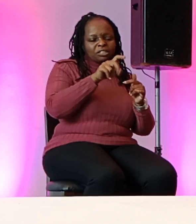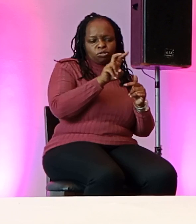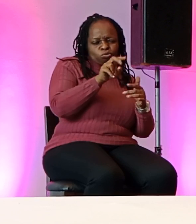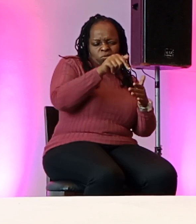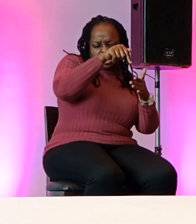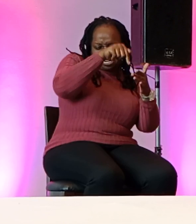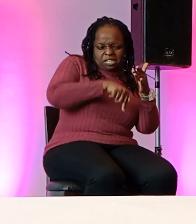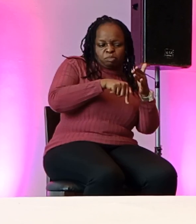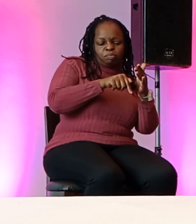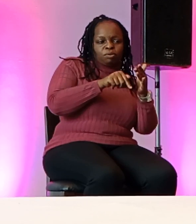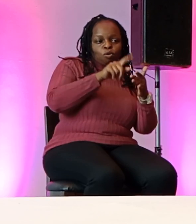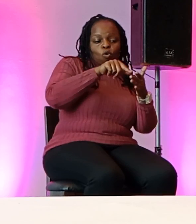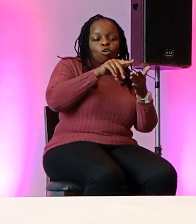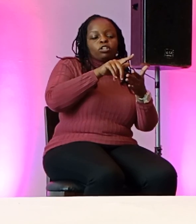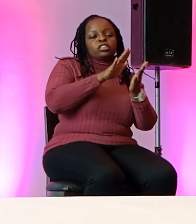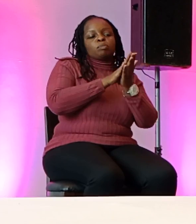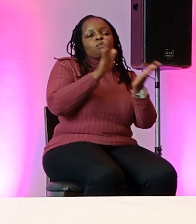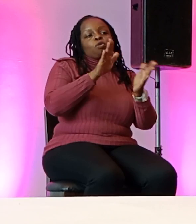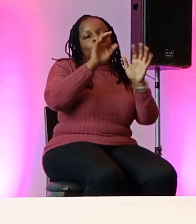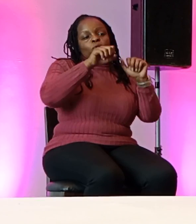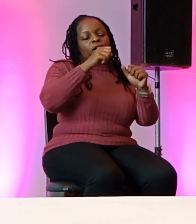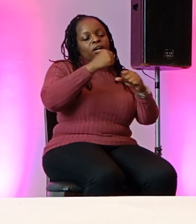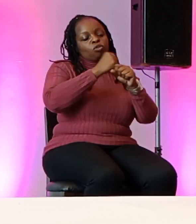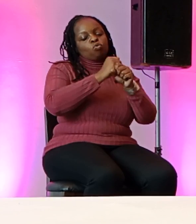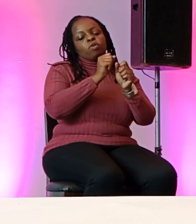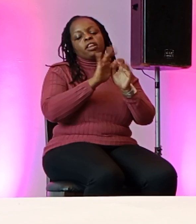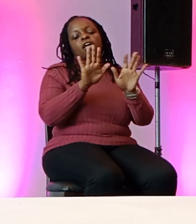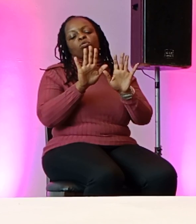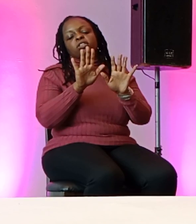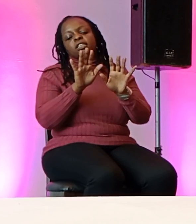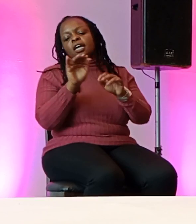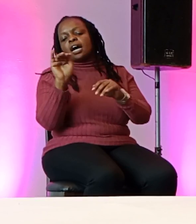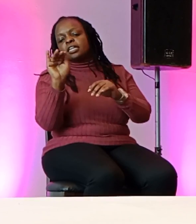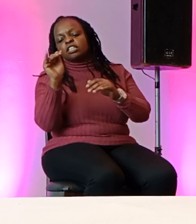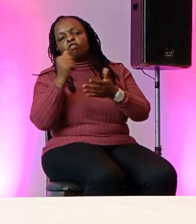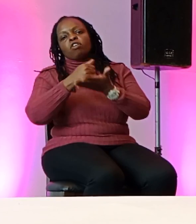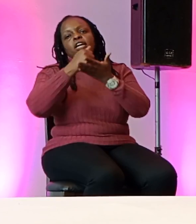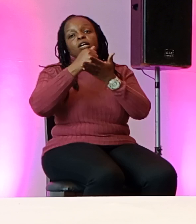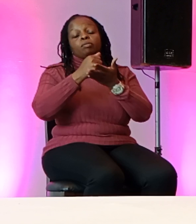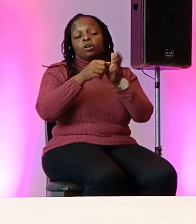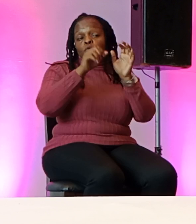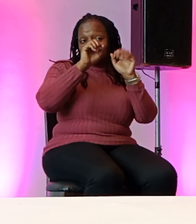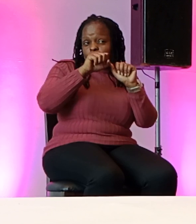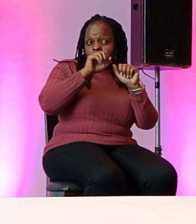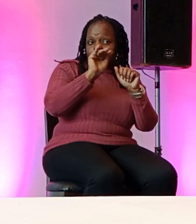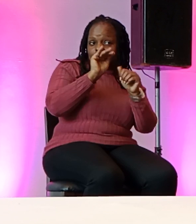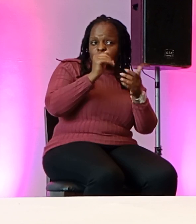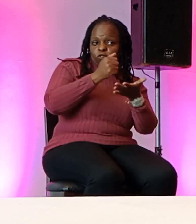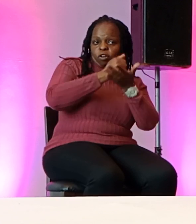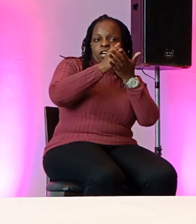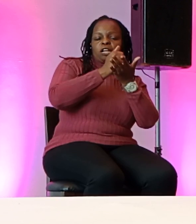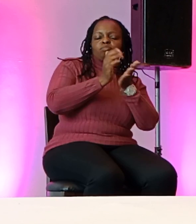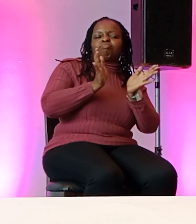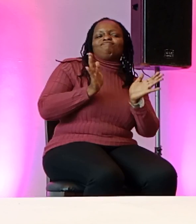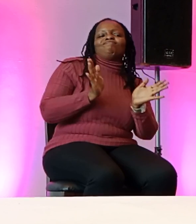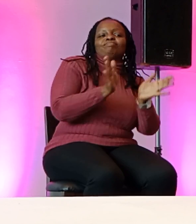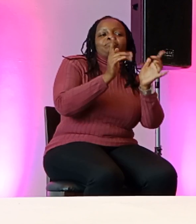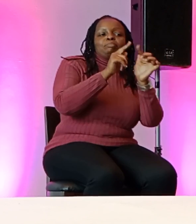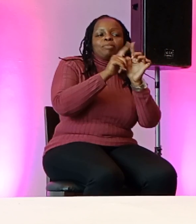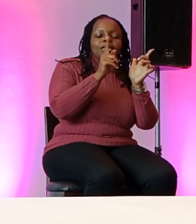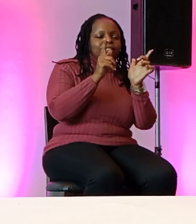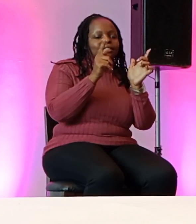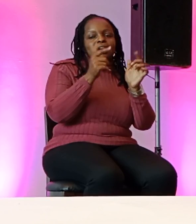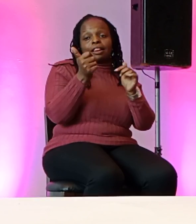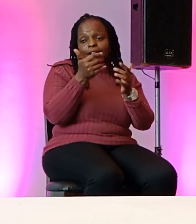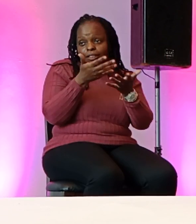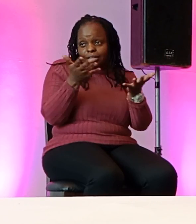we can do without asking for help. We will ask for help, we will press, but there are things we can